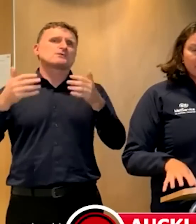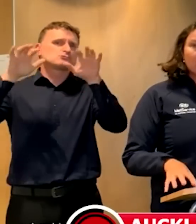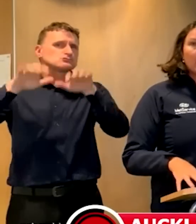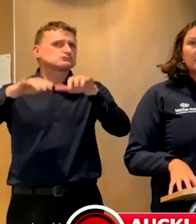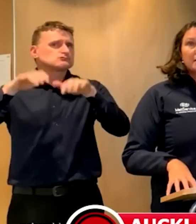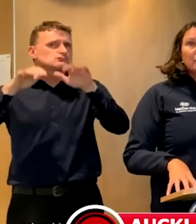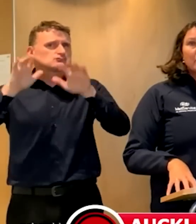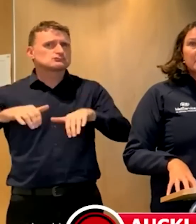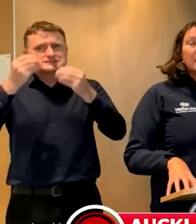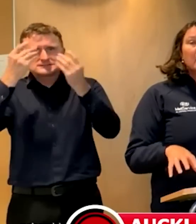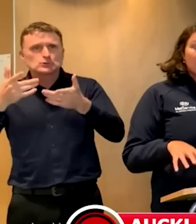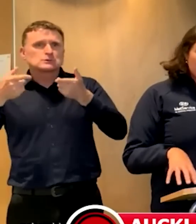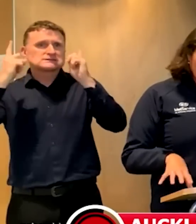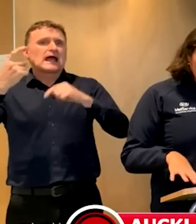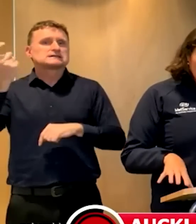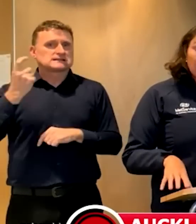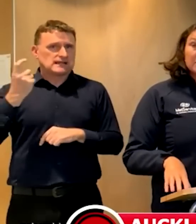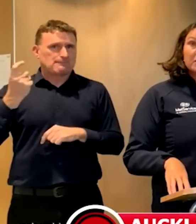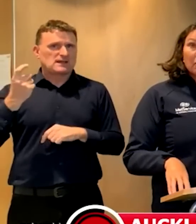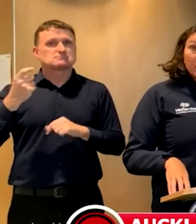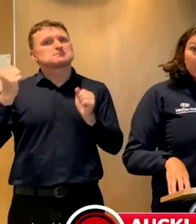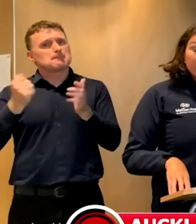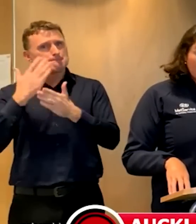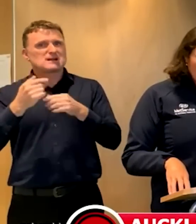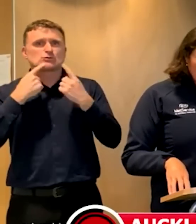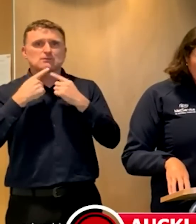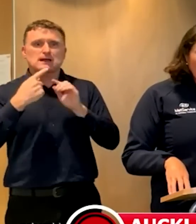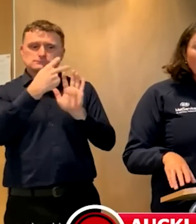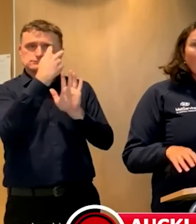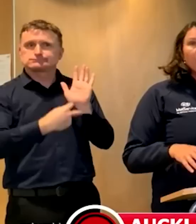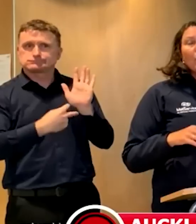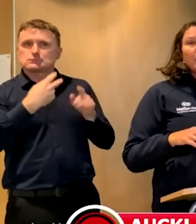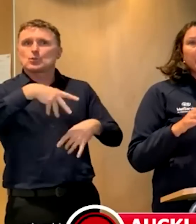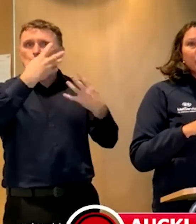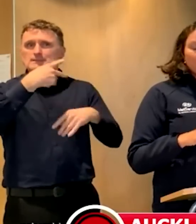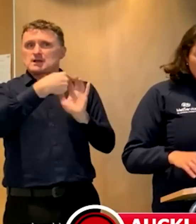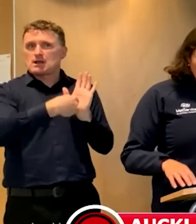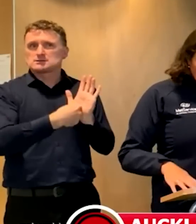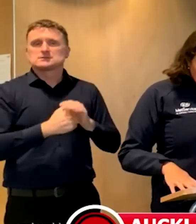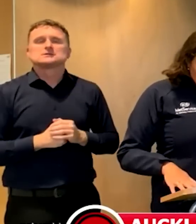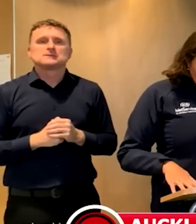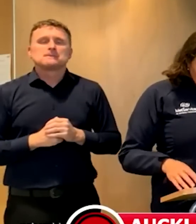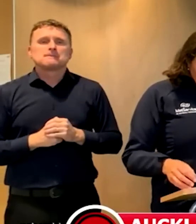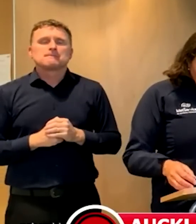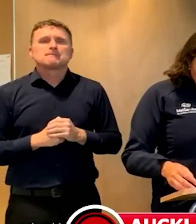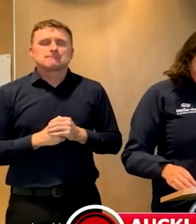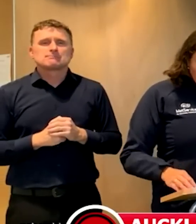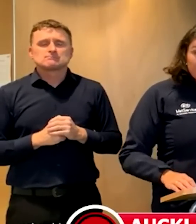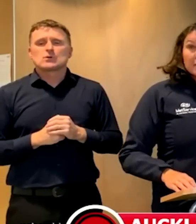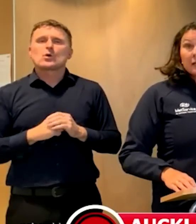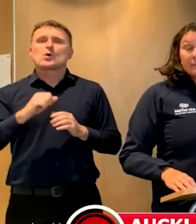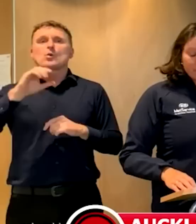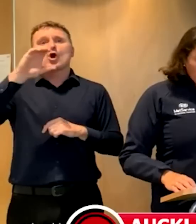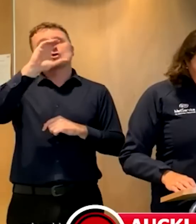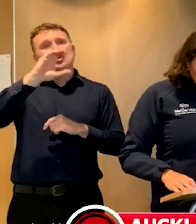up, and if you are in these areas, it's a serious weather event coming. I would like people in